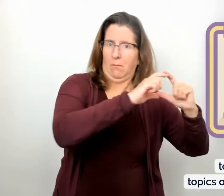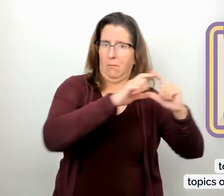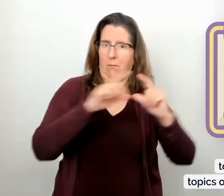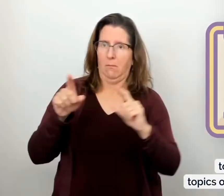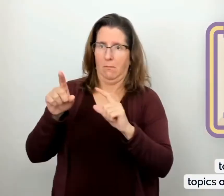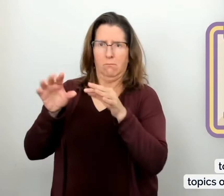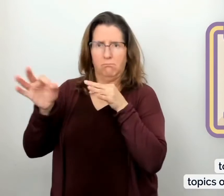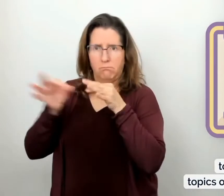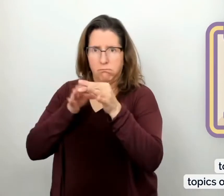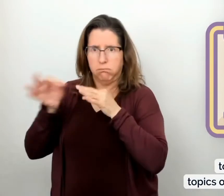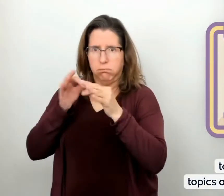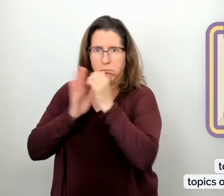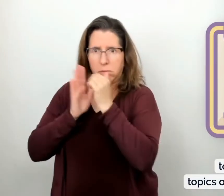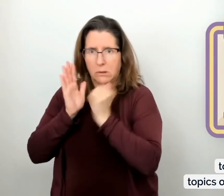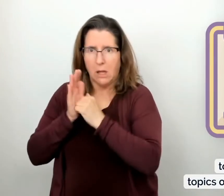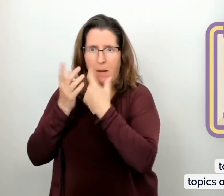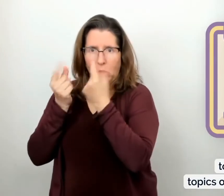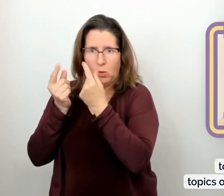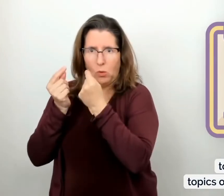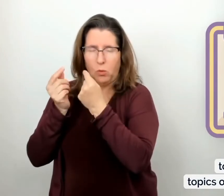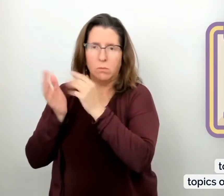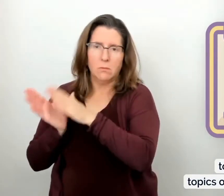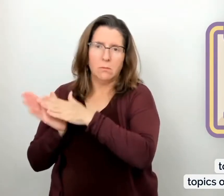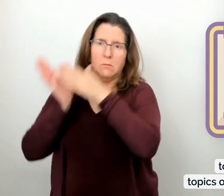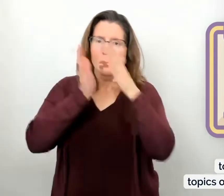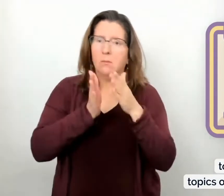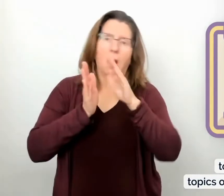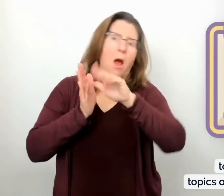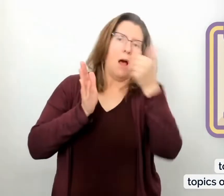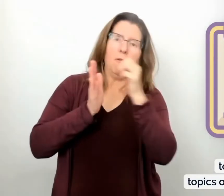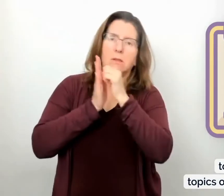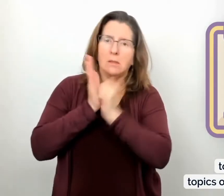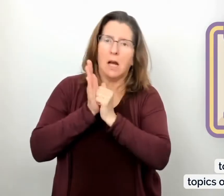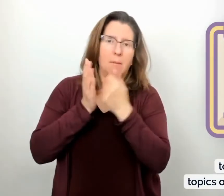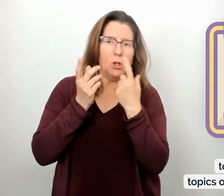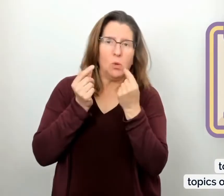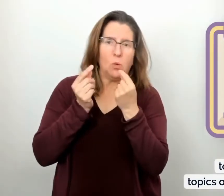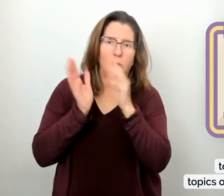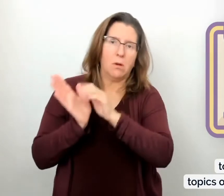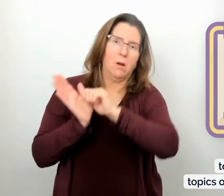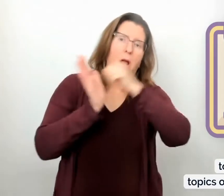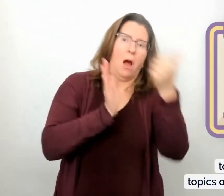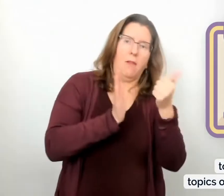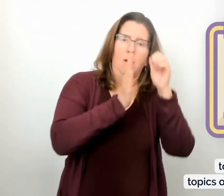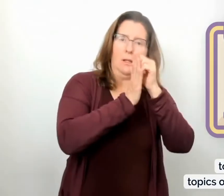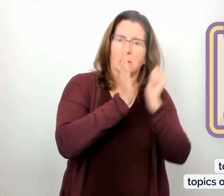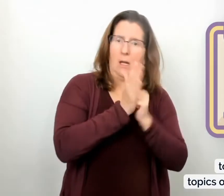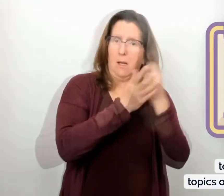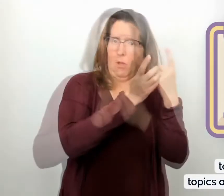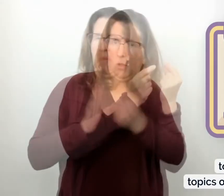choice table with 4 to 9 assignment choices and post it on a board. I would explain each